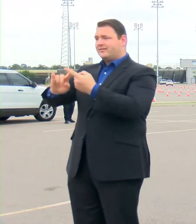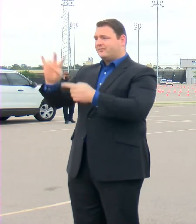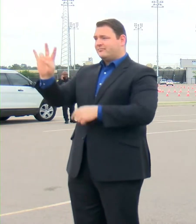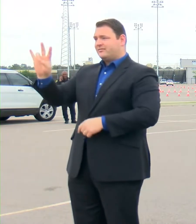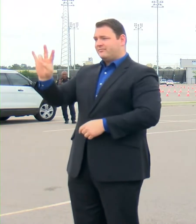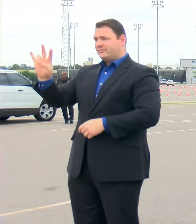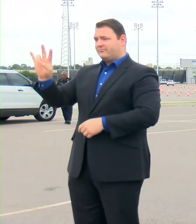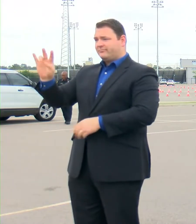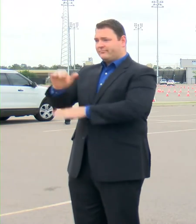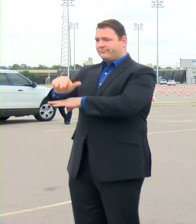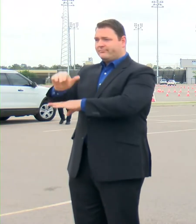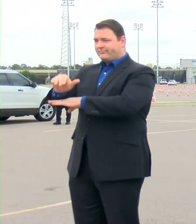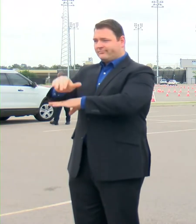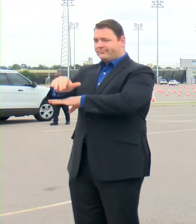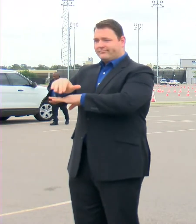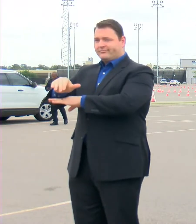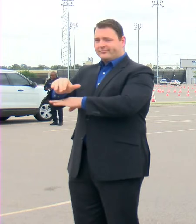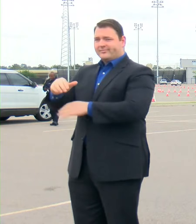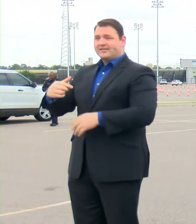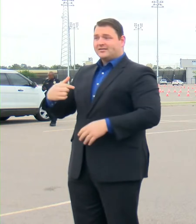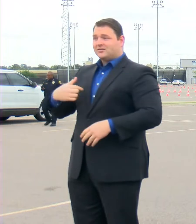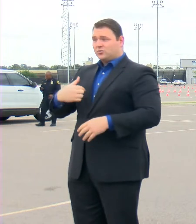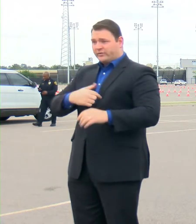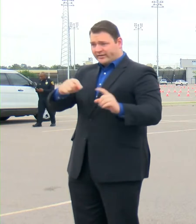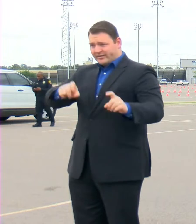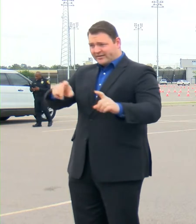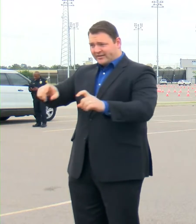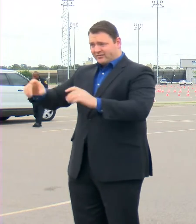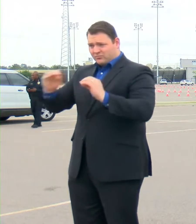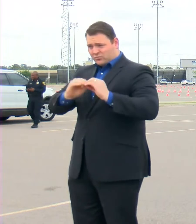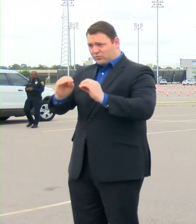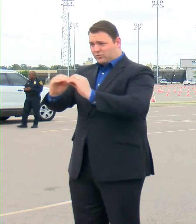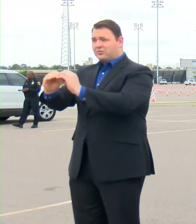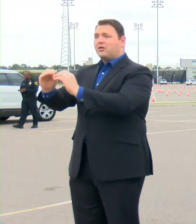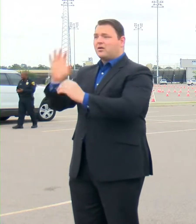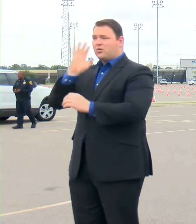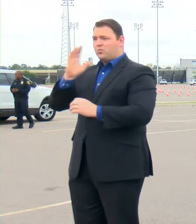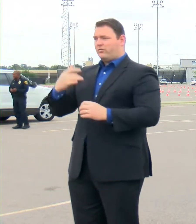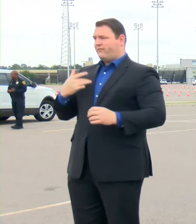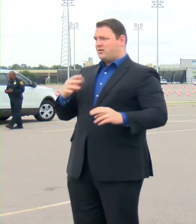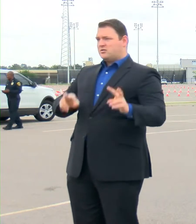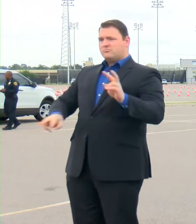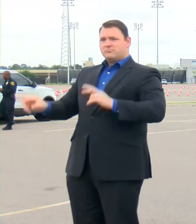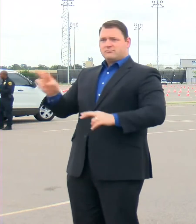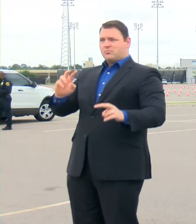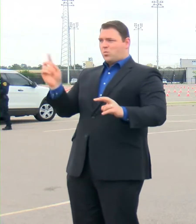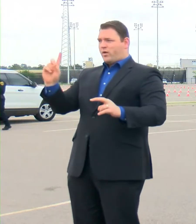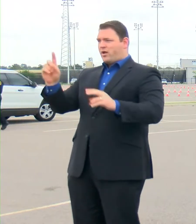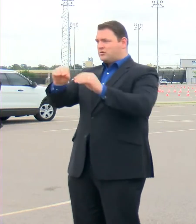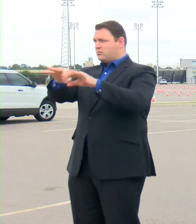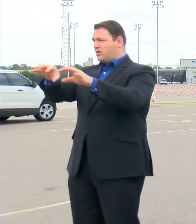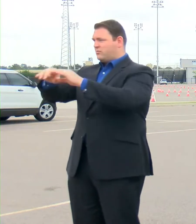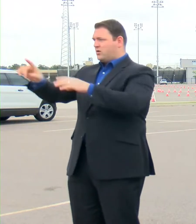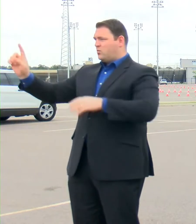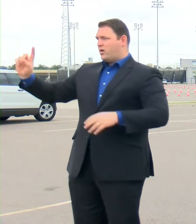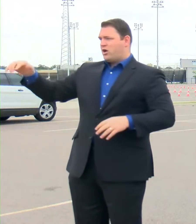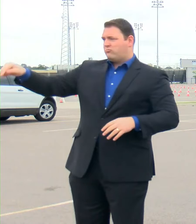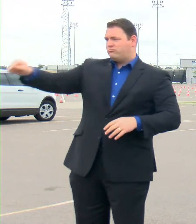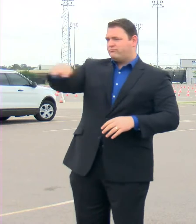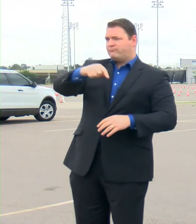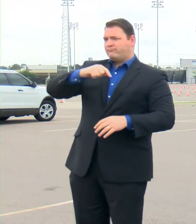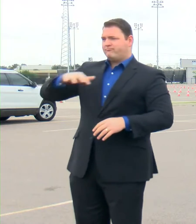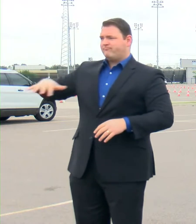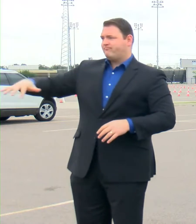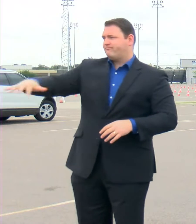the better we can get a sense of the community spread that exists in the city of Houston. And as I've said many times before, we fully